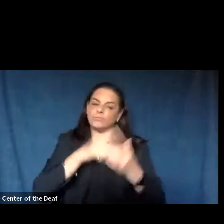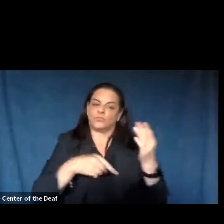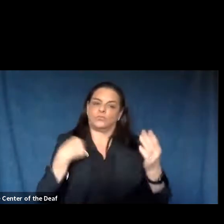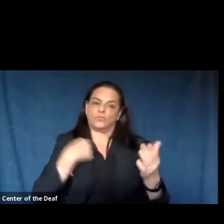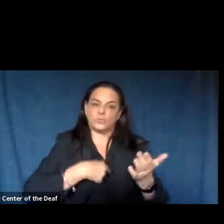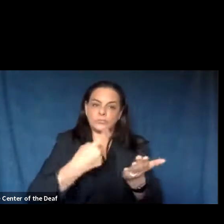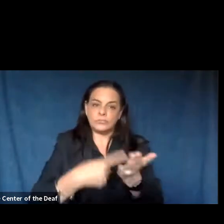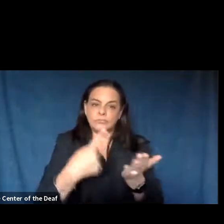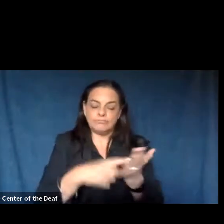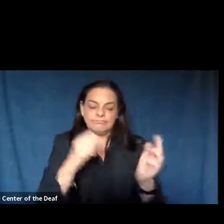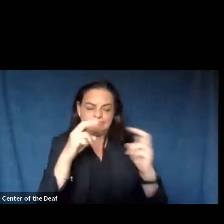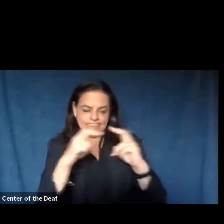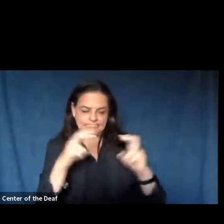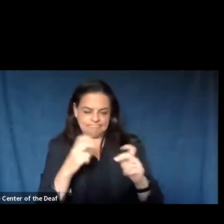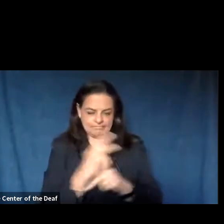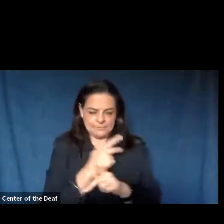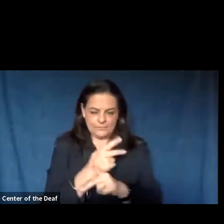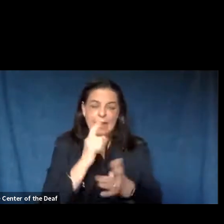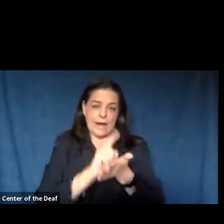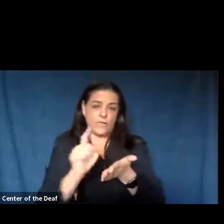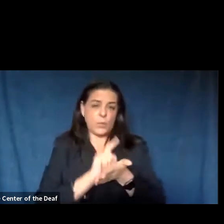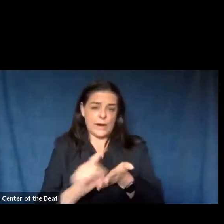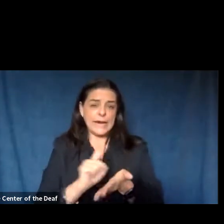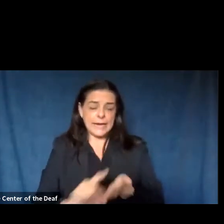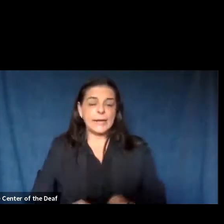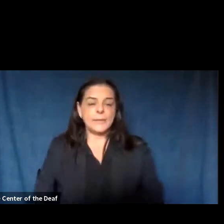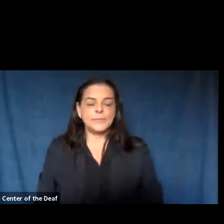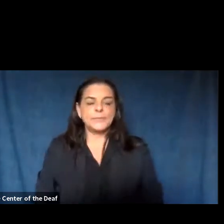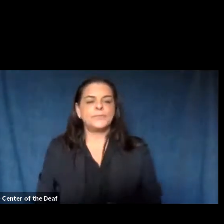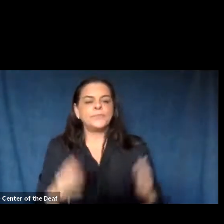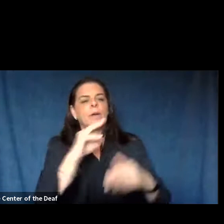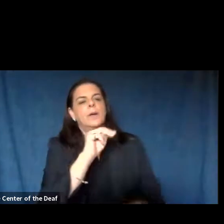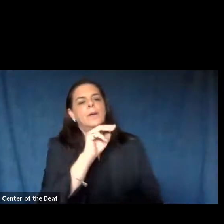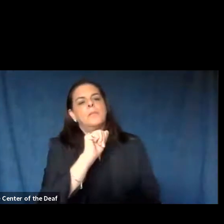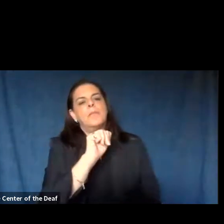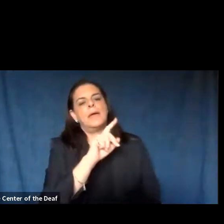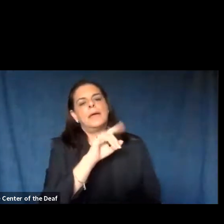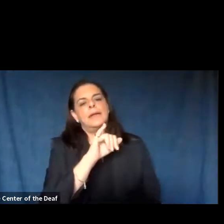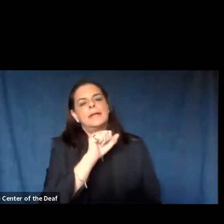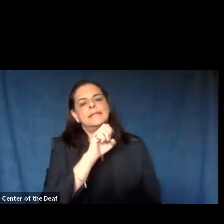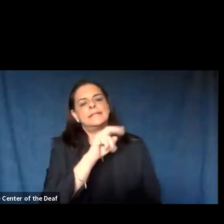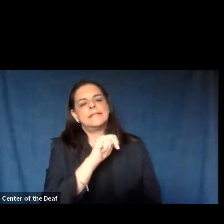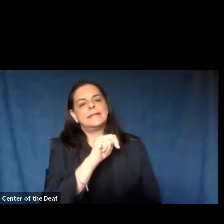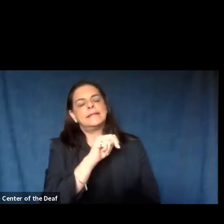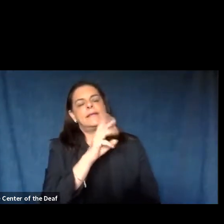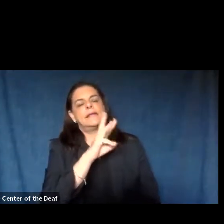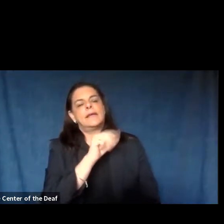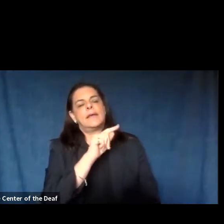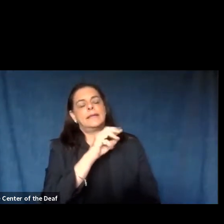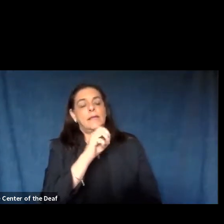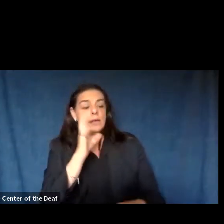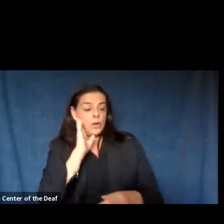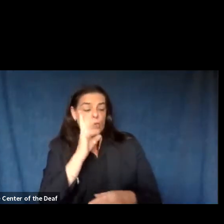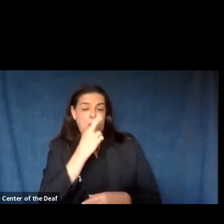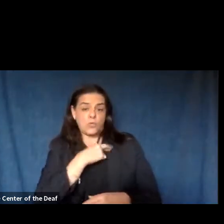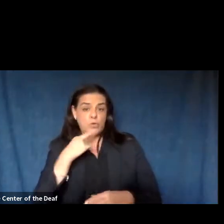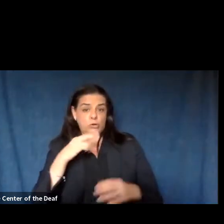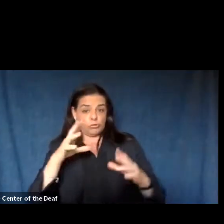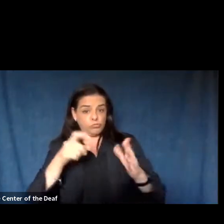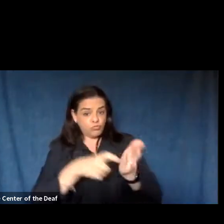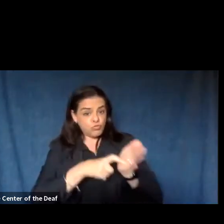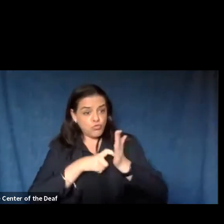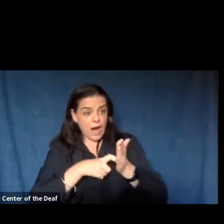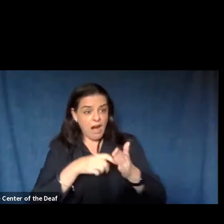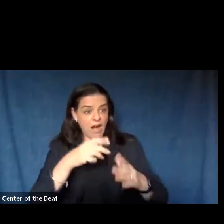about and analyzing every week. From Madison with WATE, will restaurants required to take guest temperatures